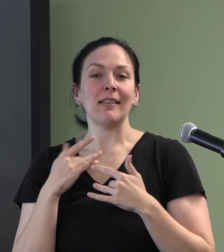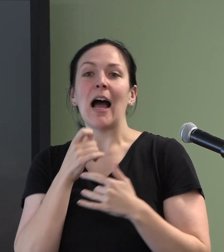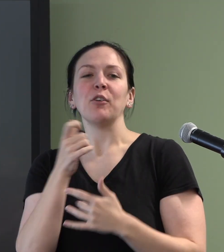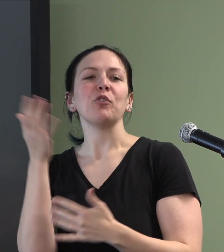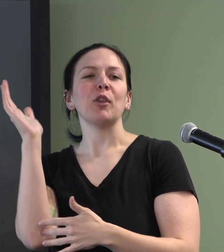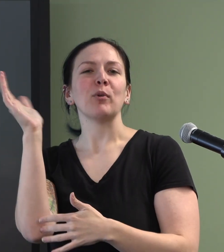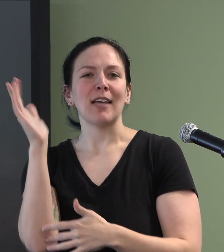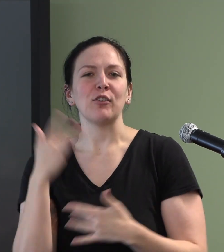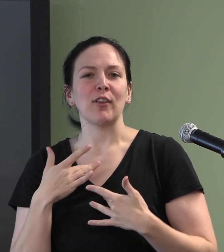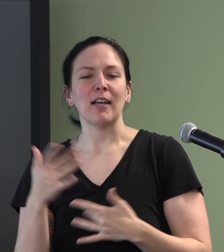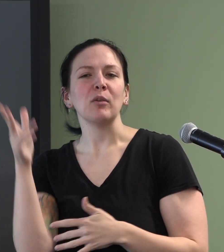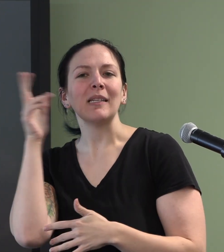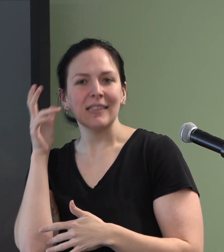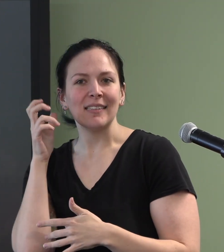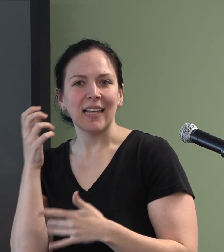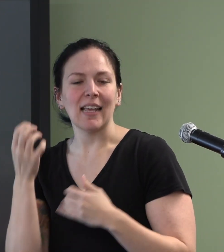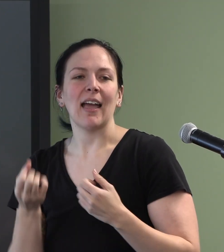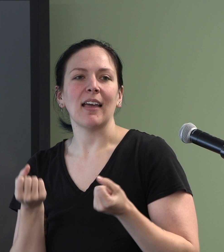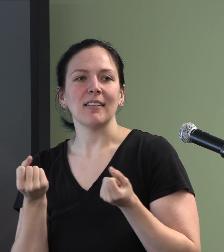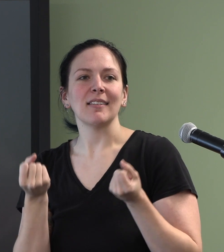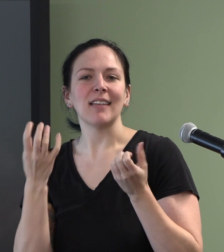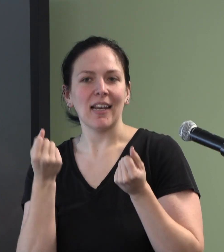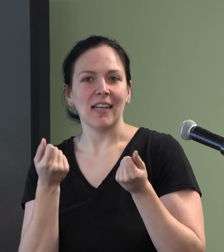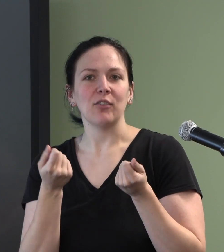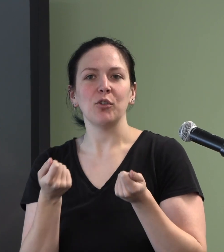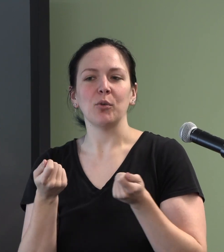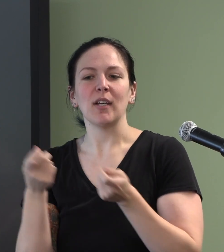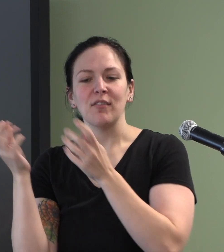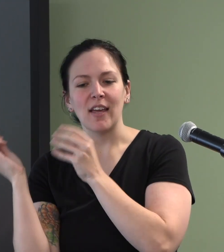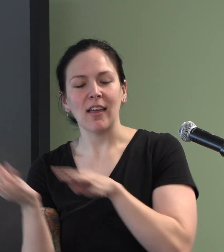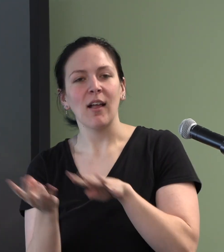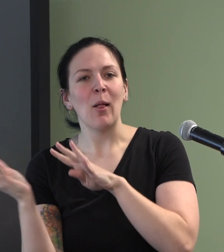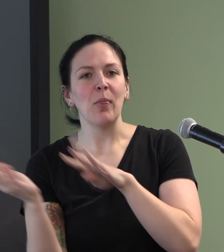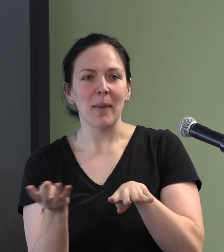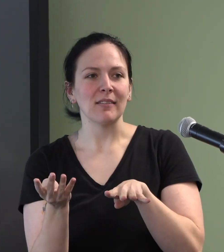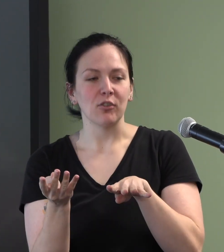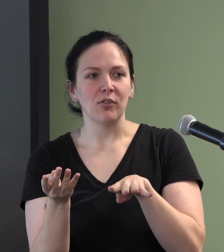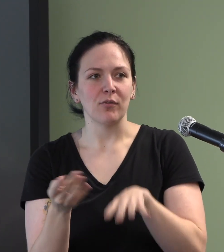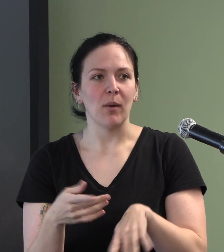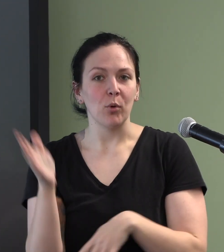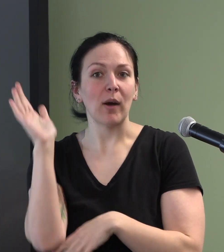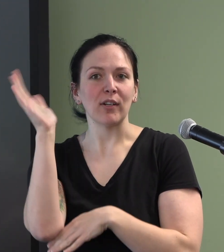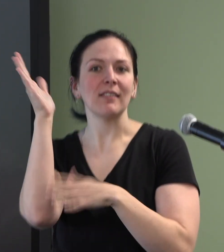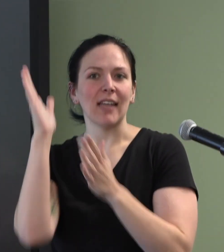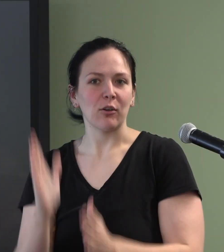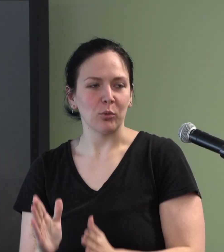not usually the presenter. They tend to be listening and signing to convey the message from whoever is the actual